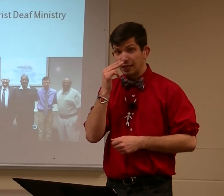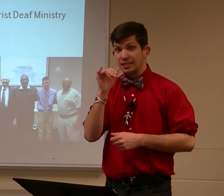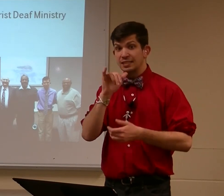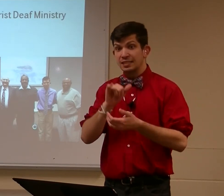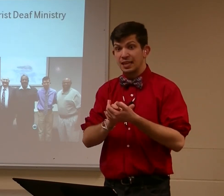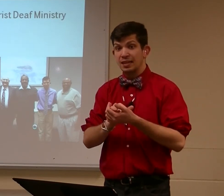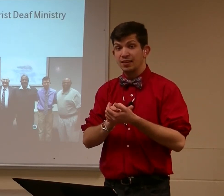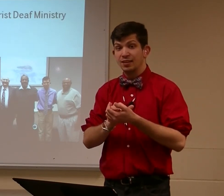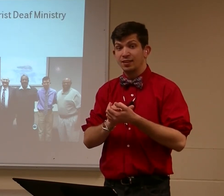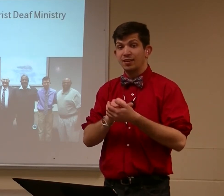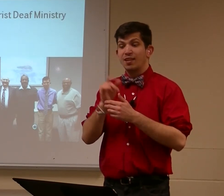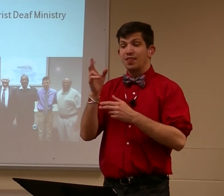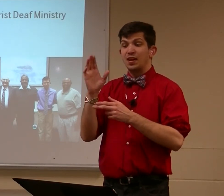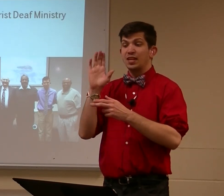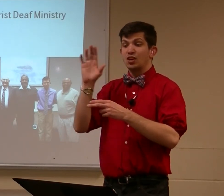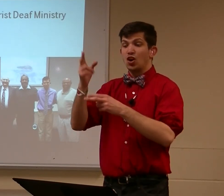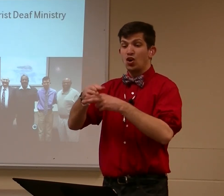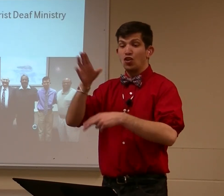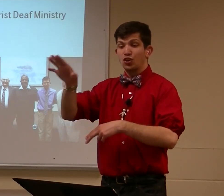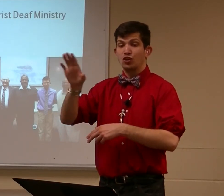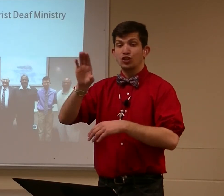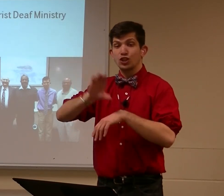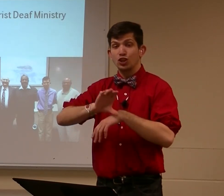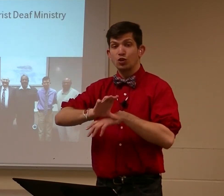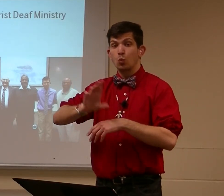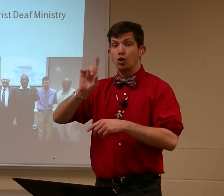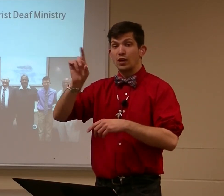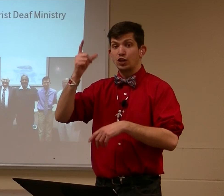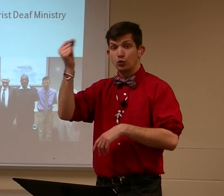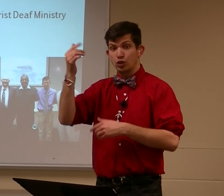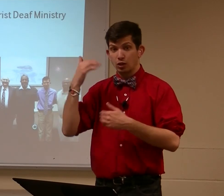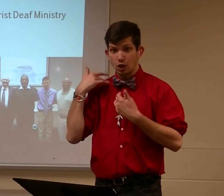is that they call their church where they used to go,